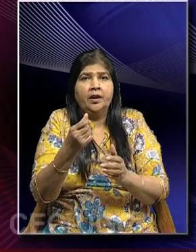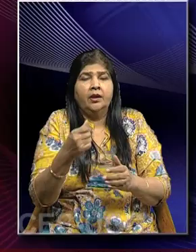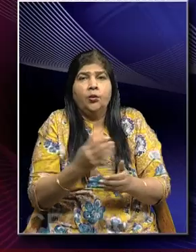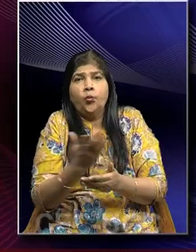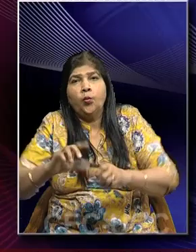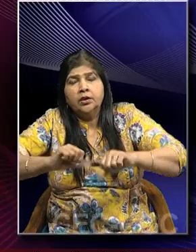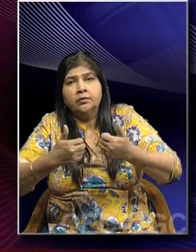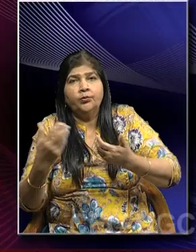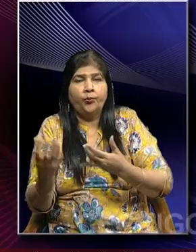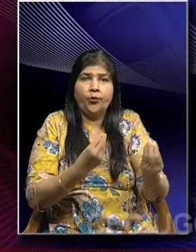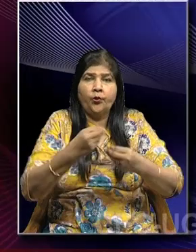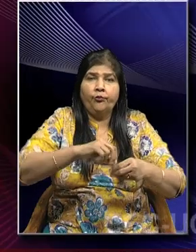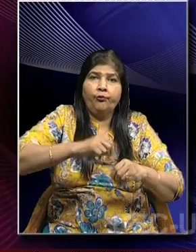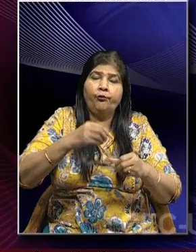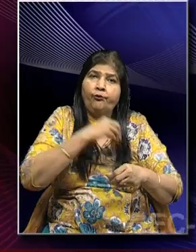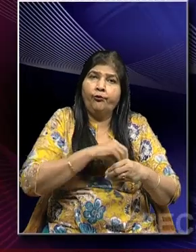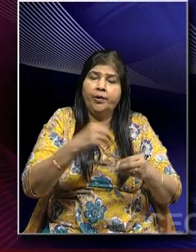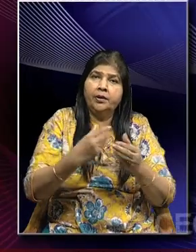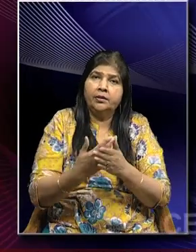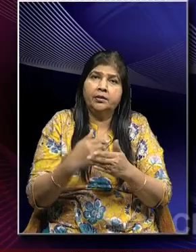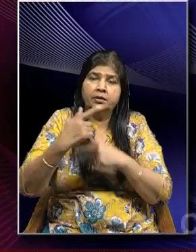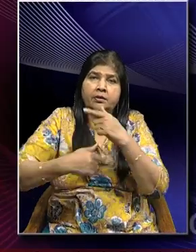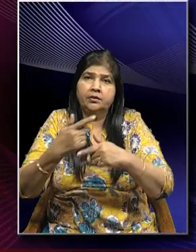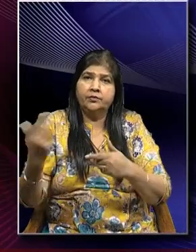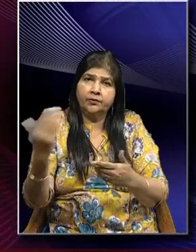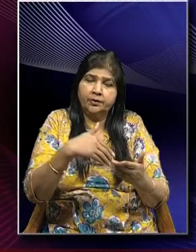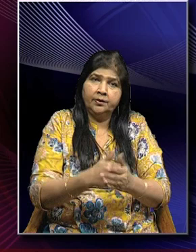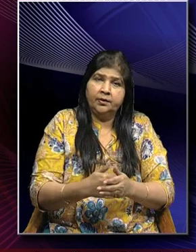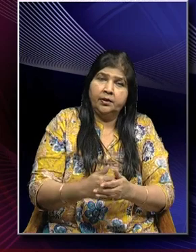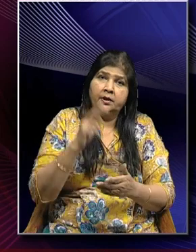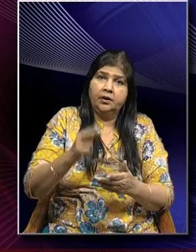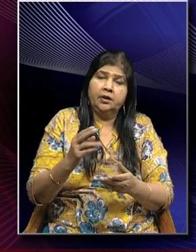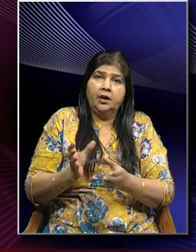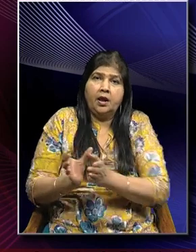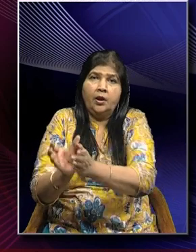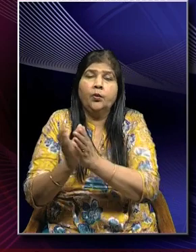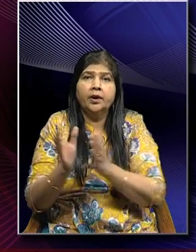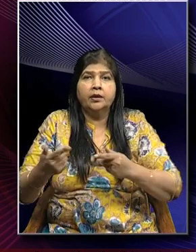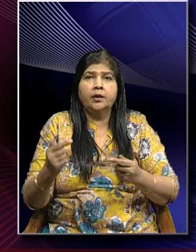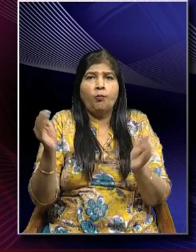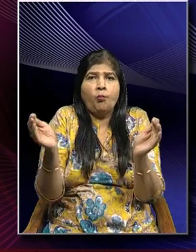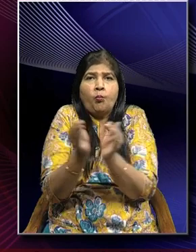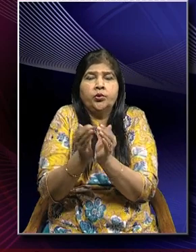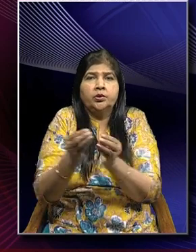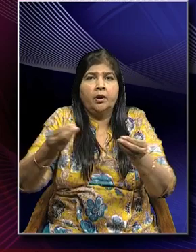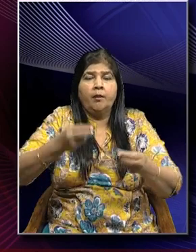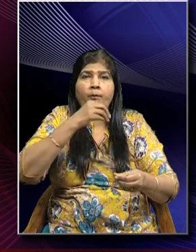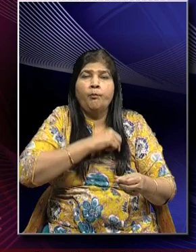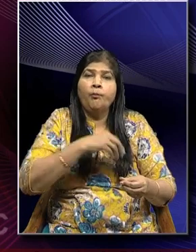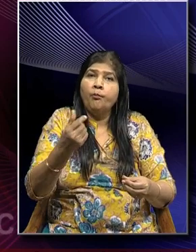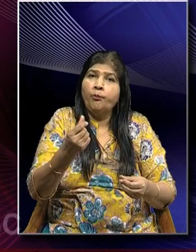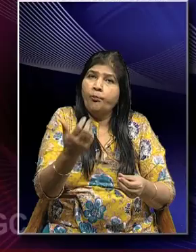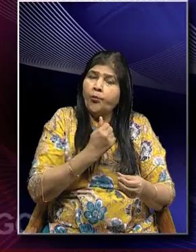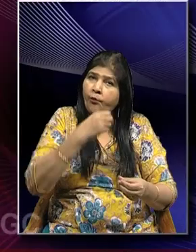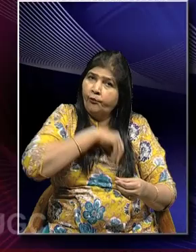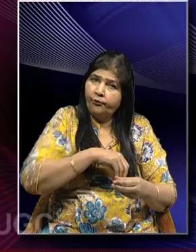turnover or profit thresholds, they were required to allocate a portion of their profits to CSR